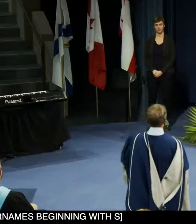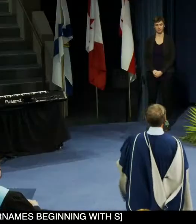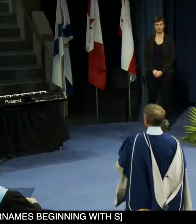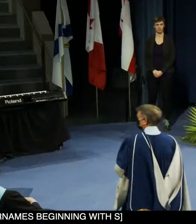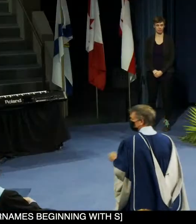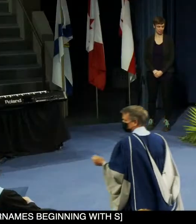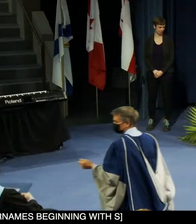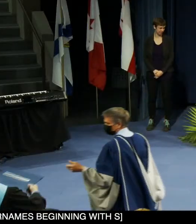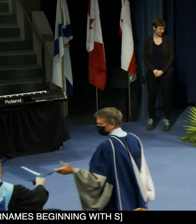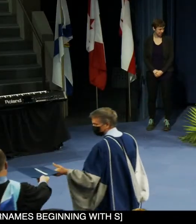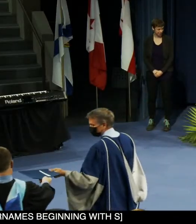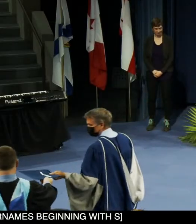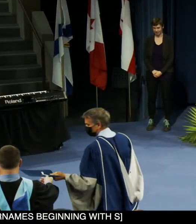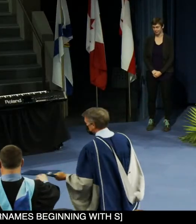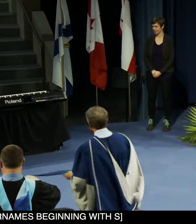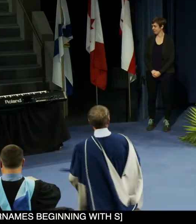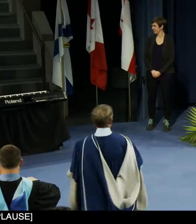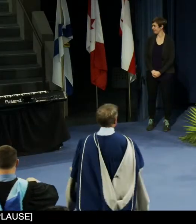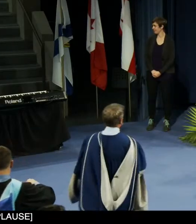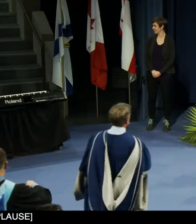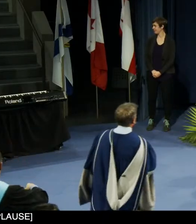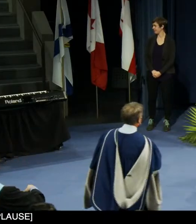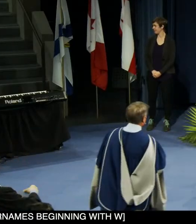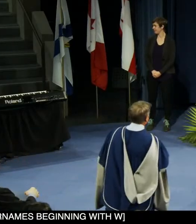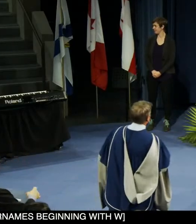Robert Wynot.